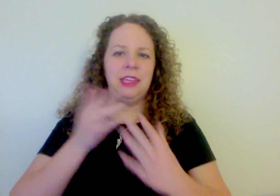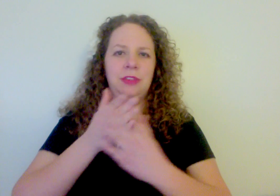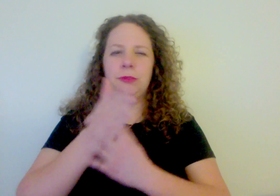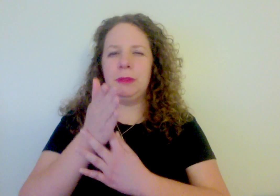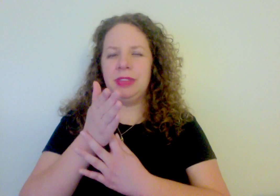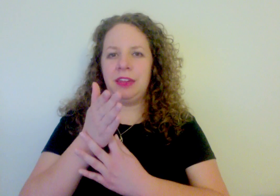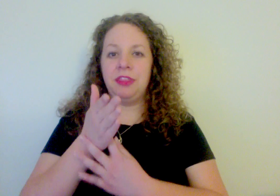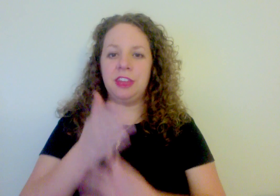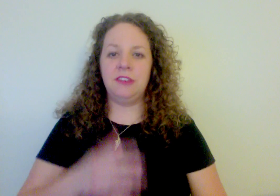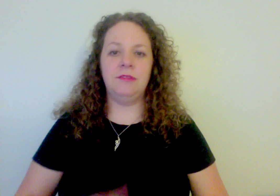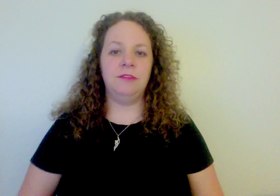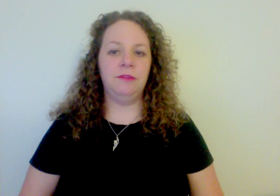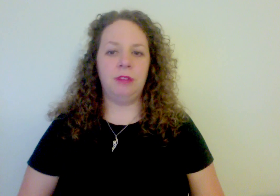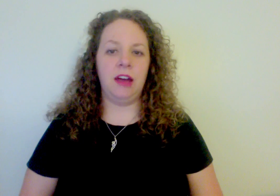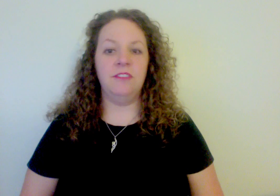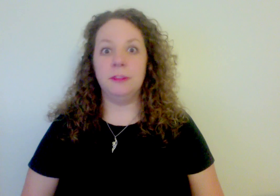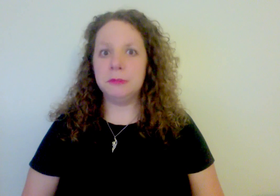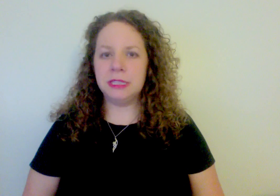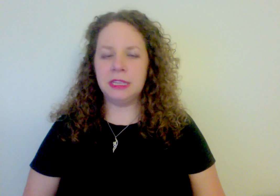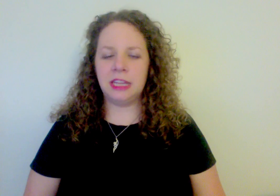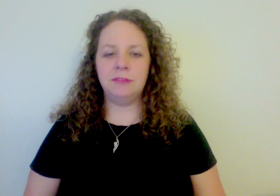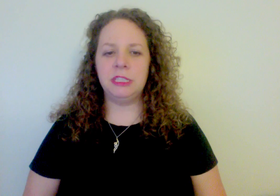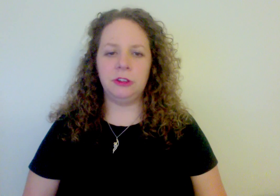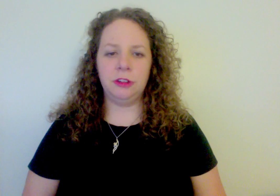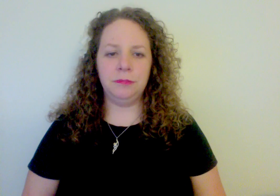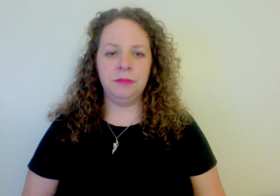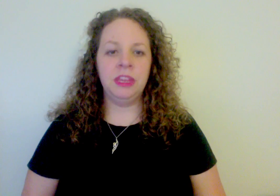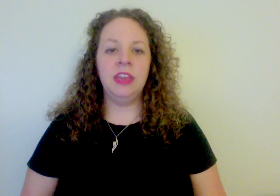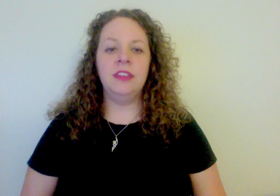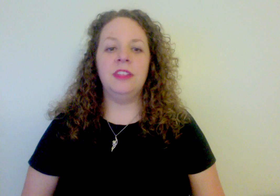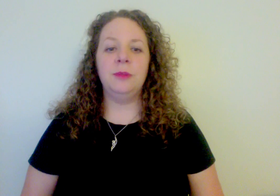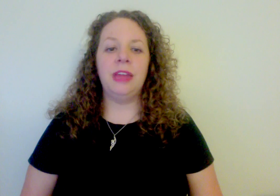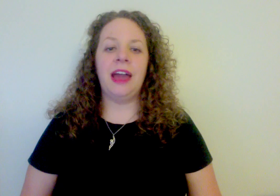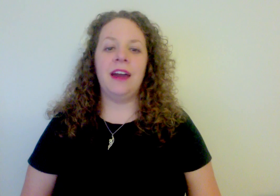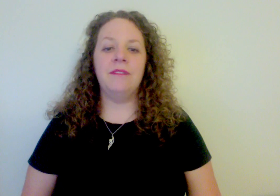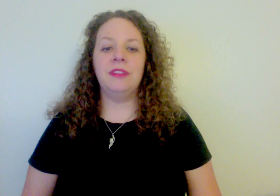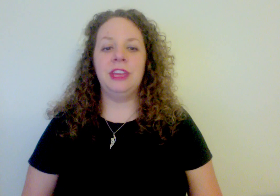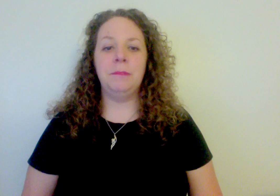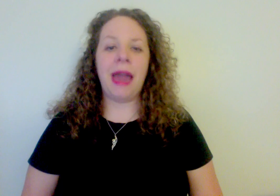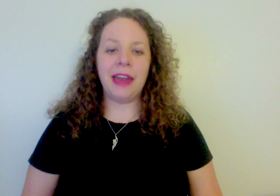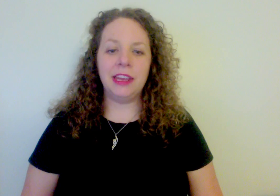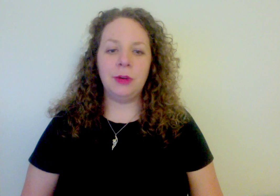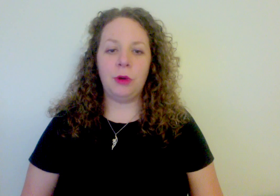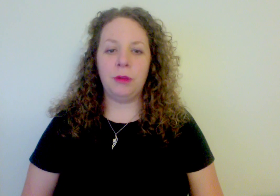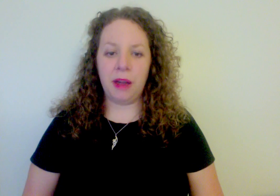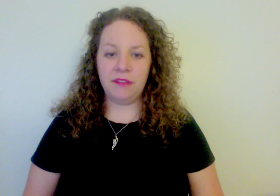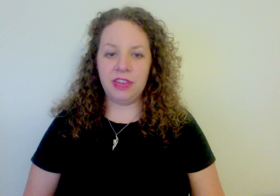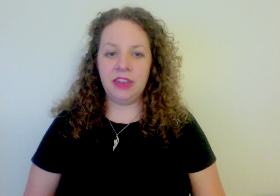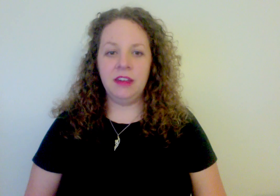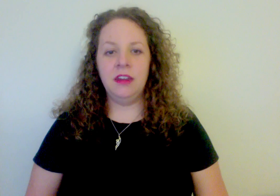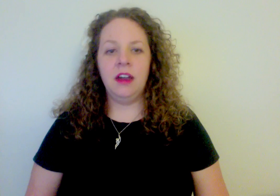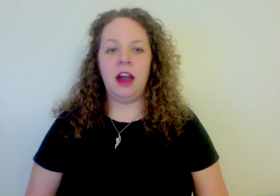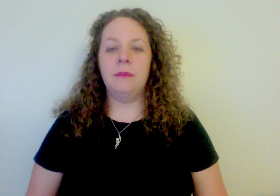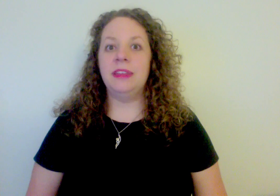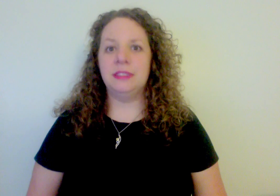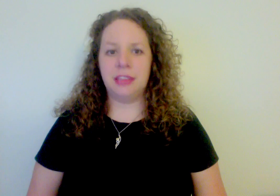See-through, maybe like a thin, flimsy kind of material. Then we have the padded or puffy and snaps